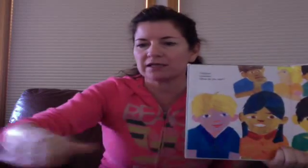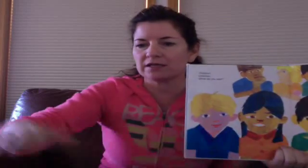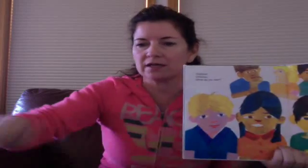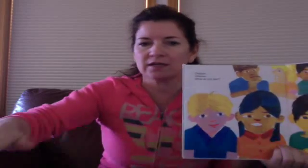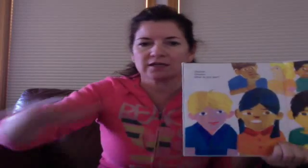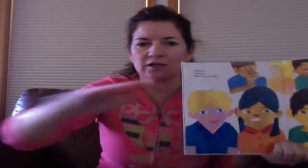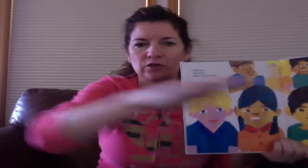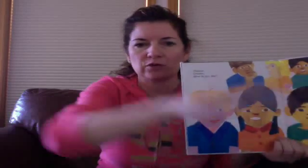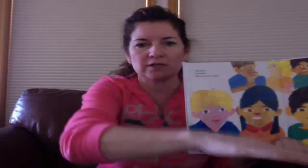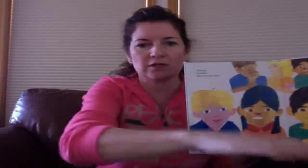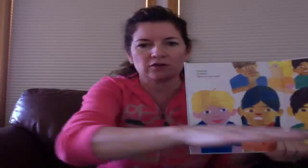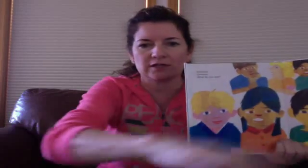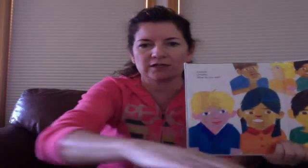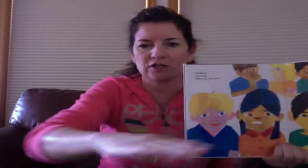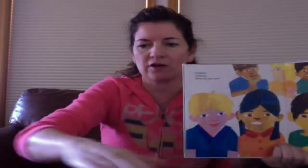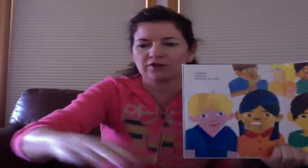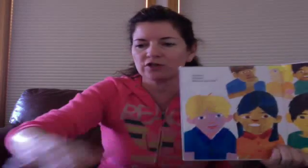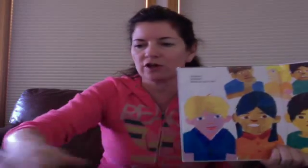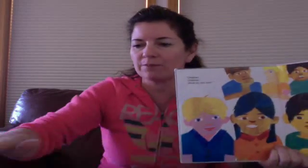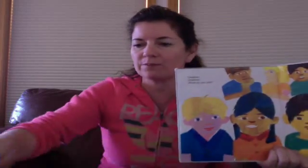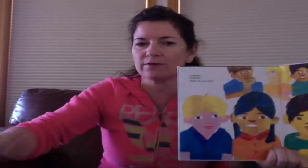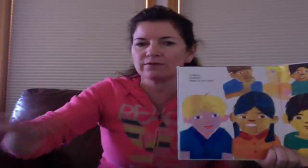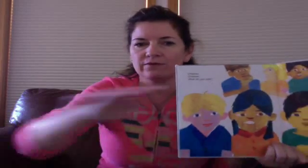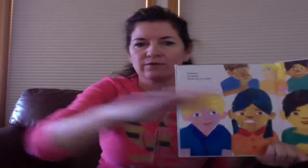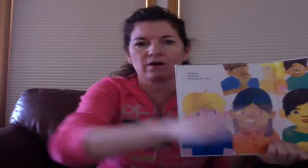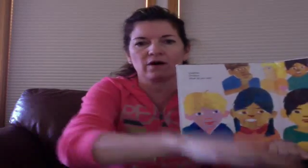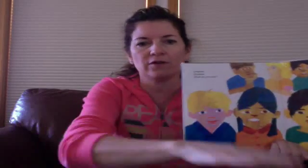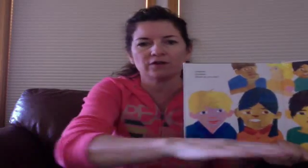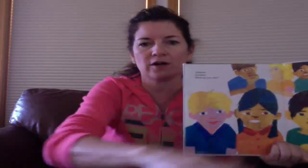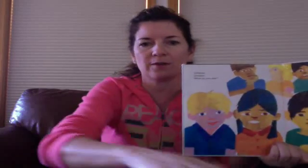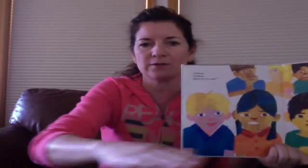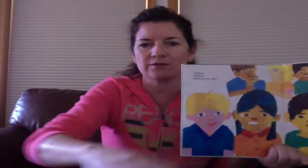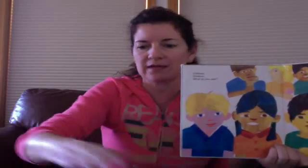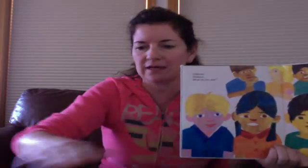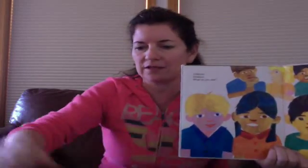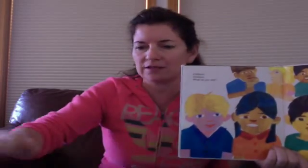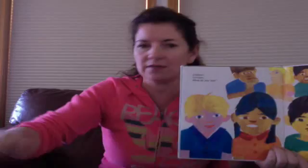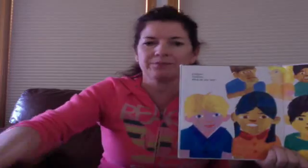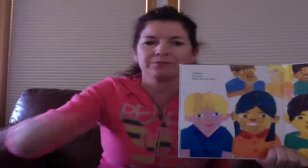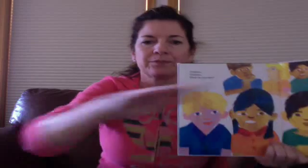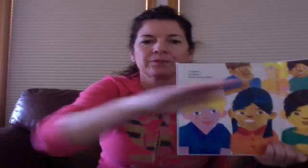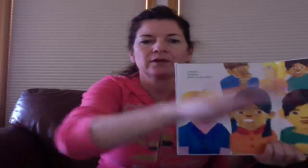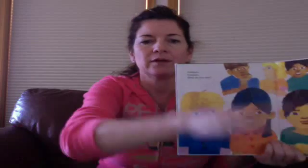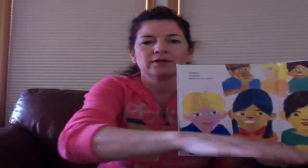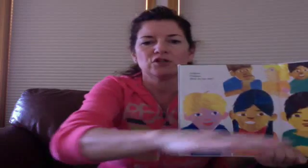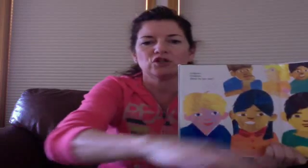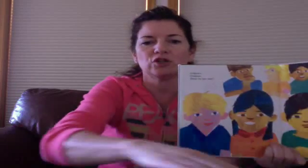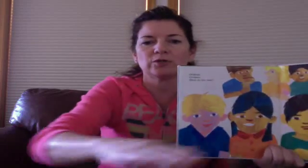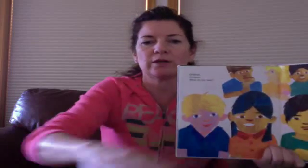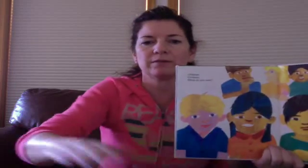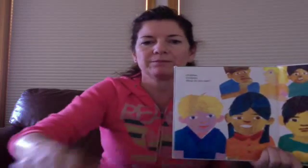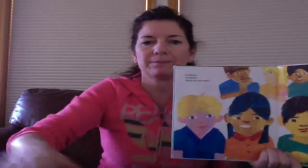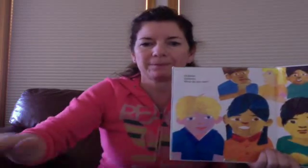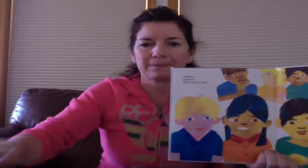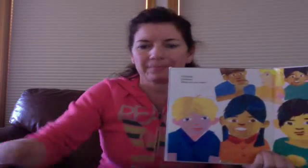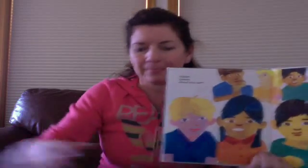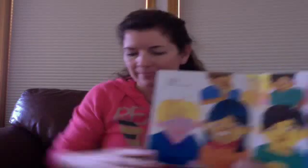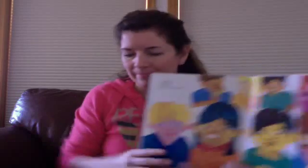duck, duck, goose, and you're touching all the tops of the heads. Children.